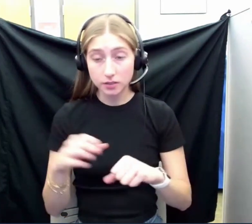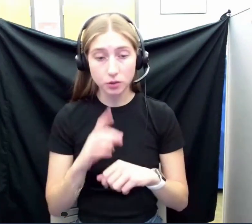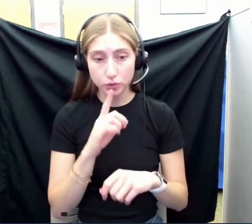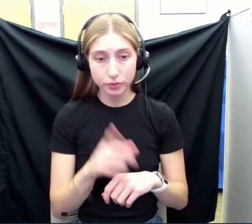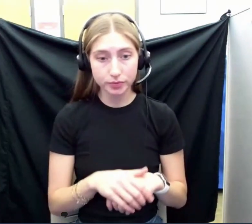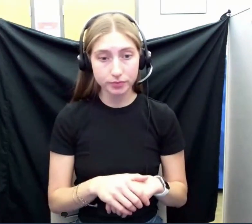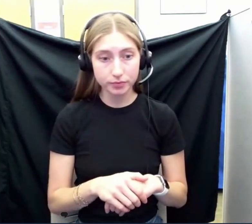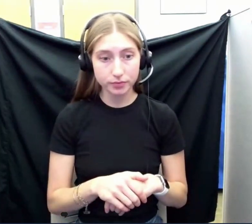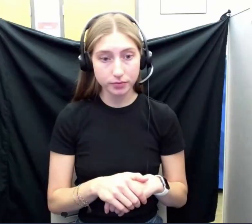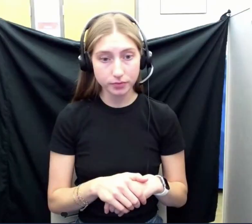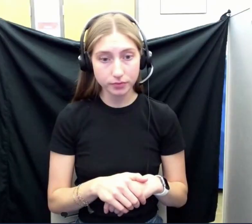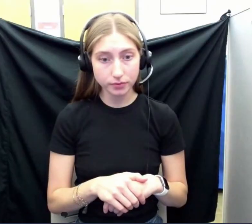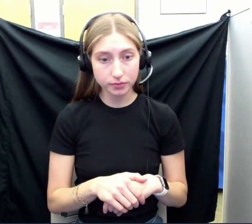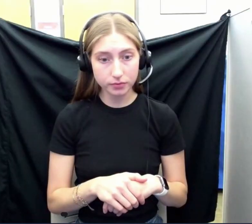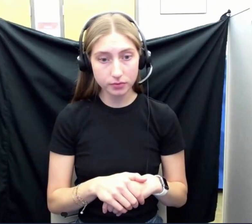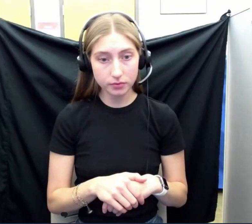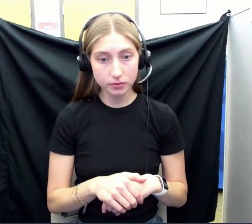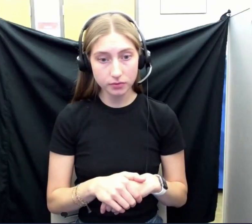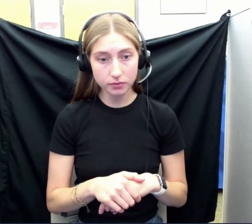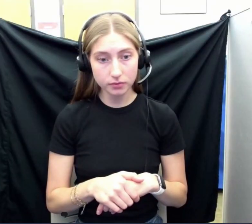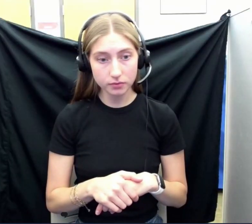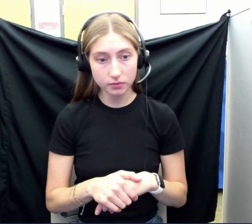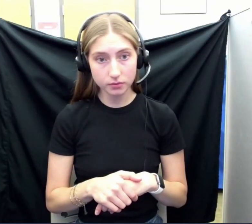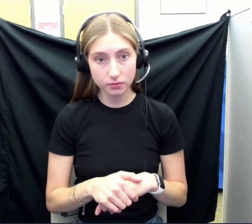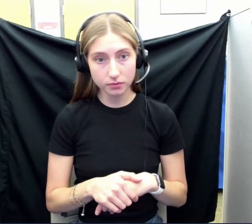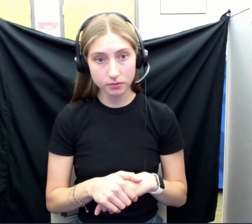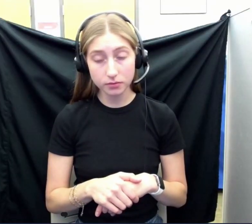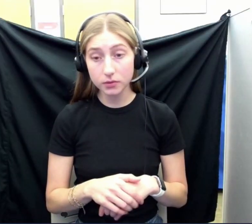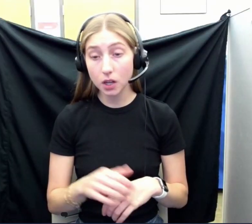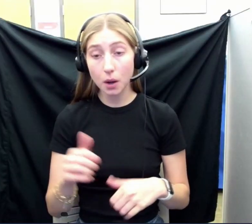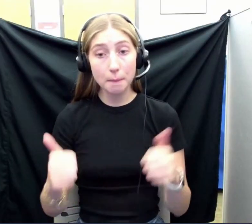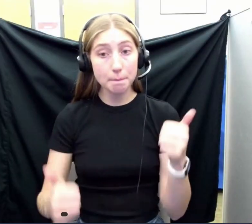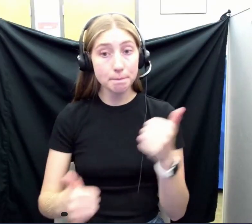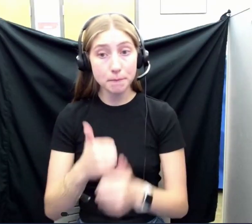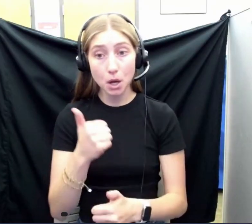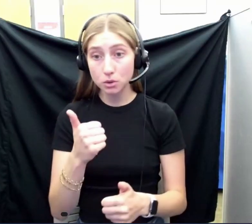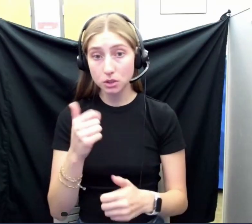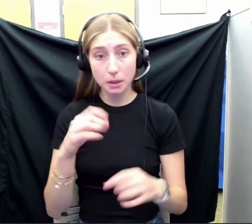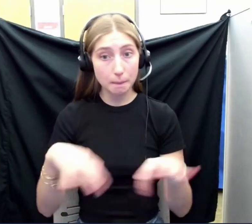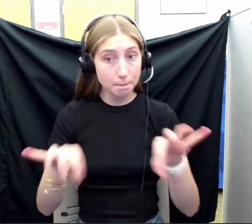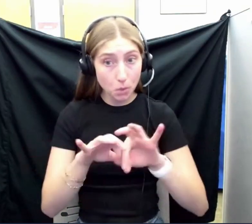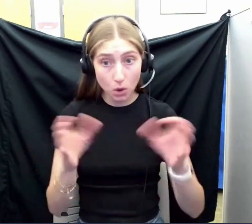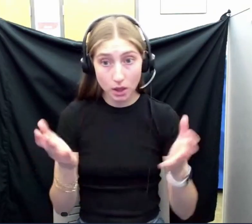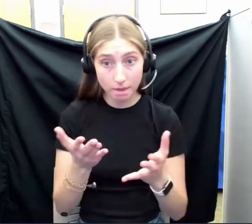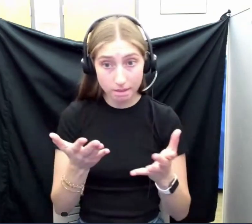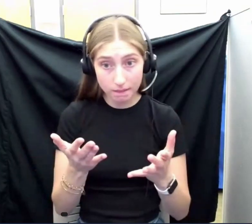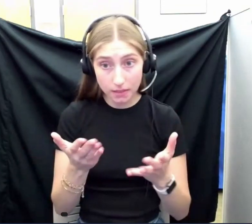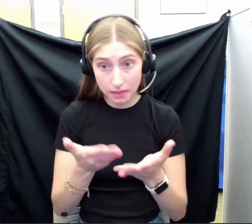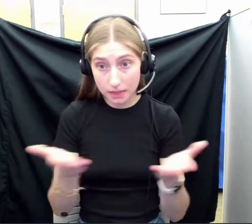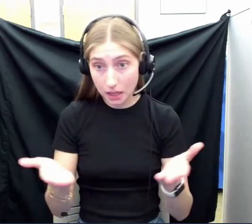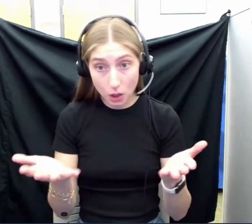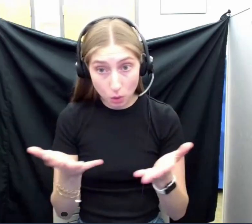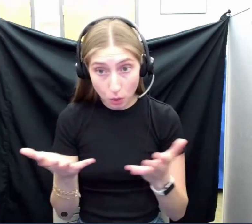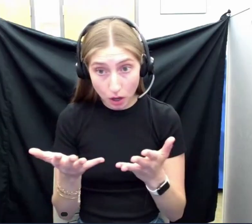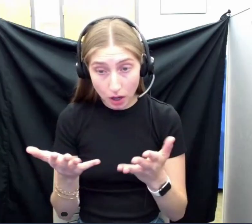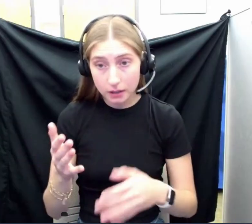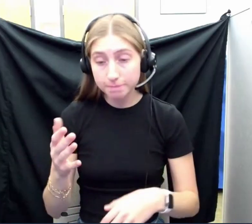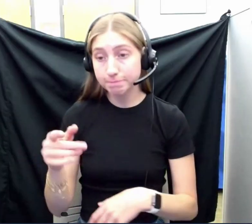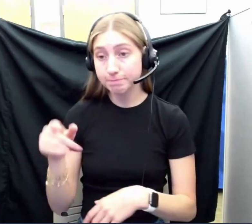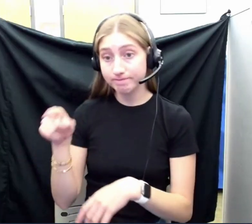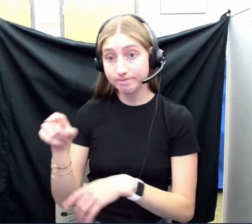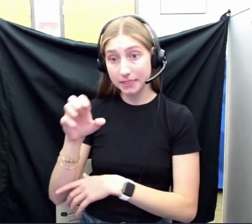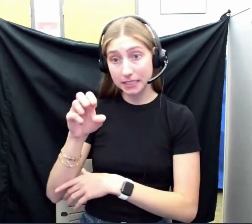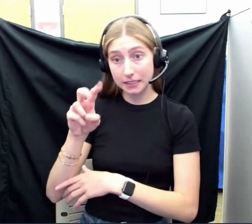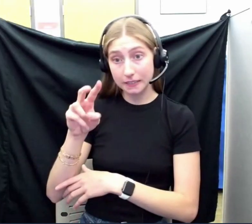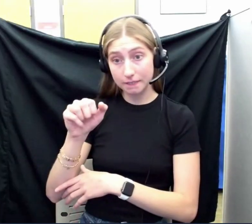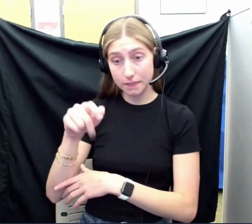the most important thing you need to know about evaporation is it's a cooling process. And we're going to do a little mini lab over